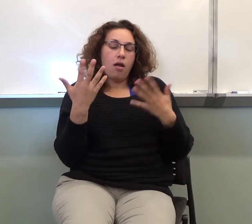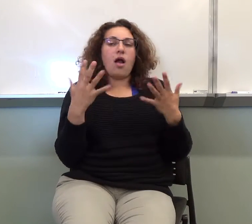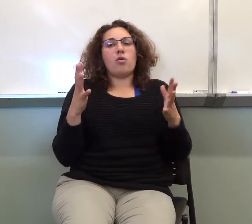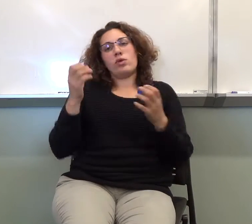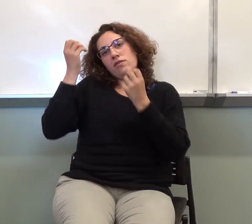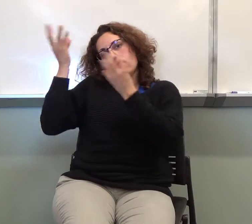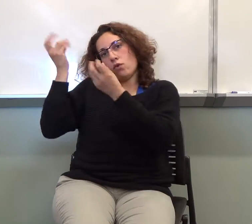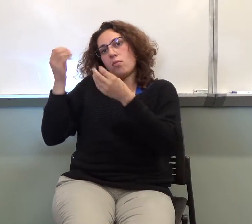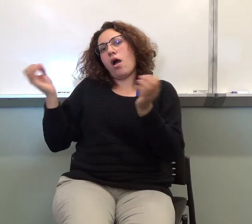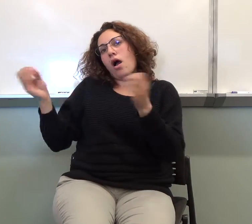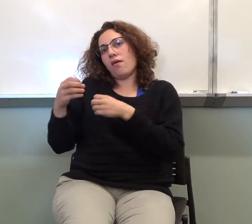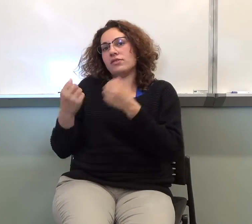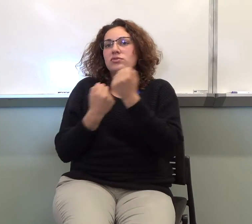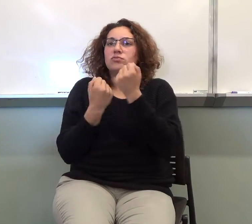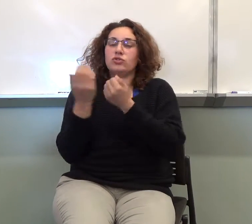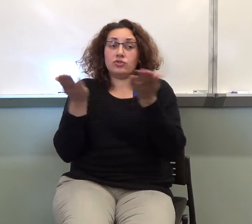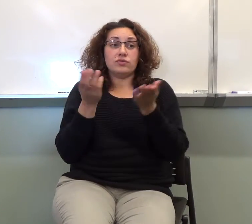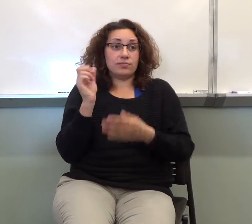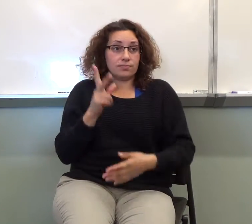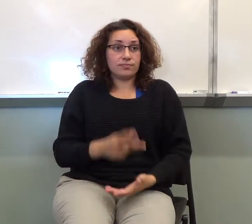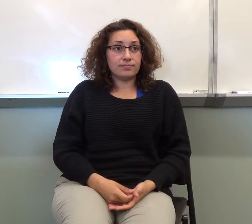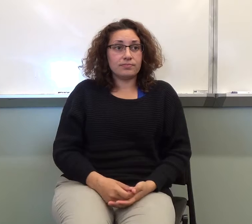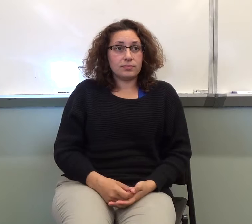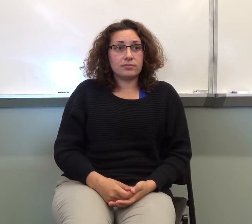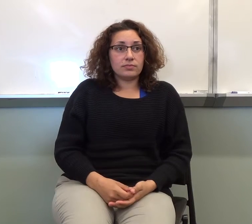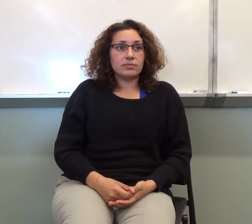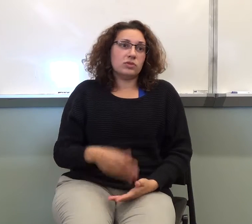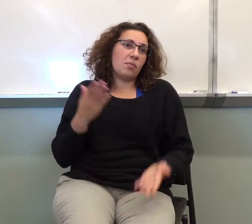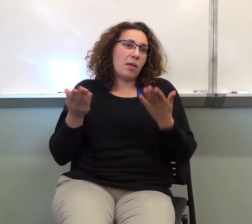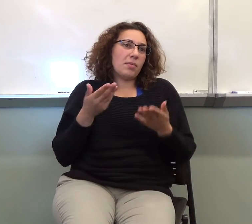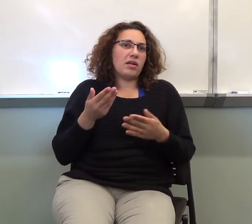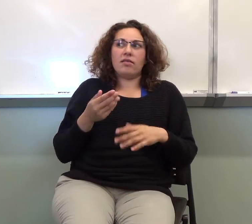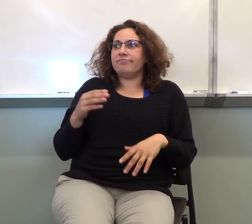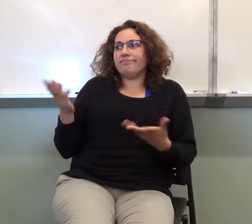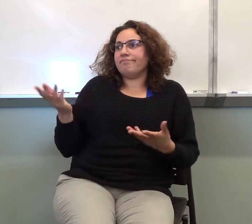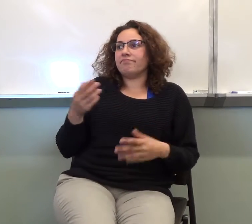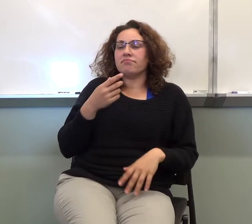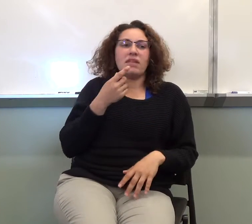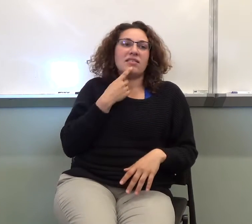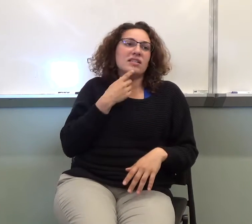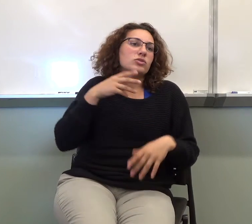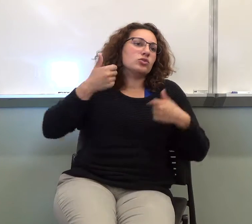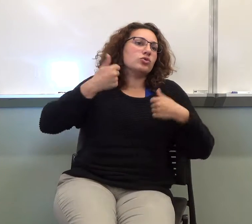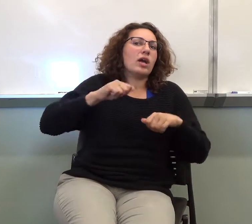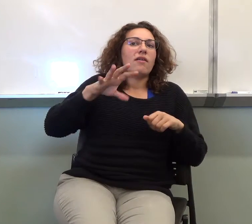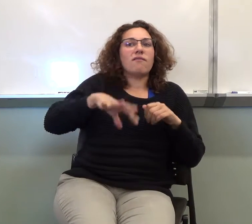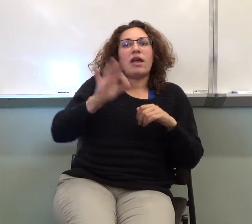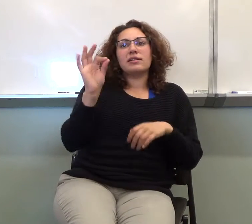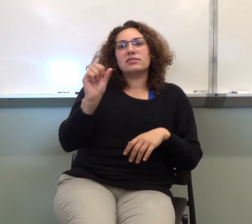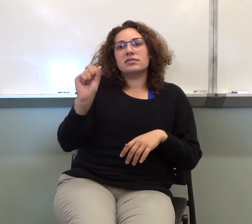be, this one will be, I was like. I think it'll start at 1 to 3.